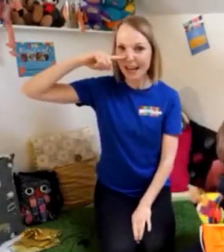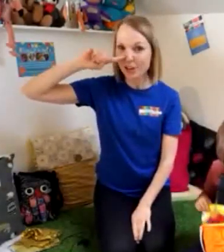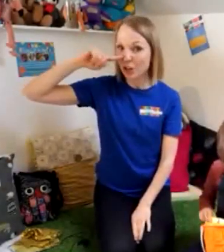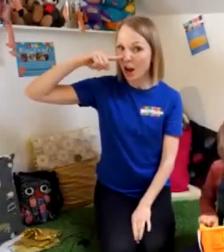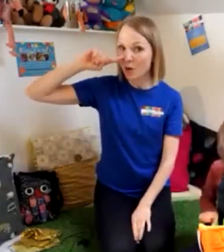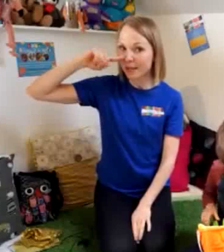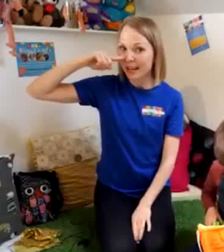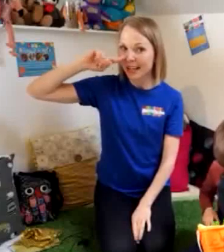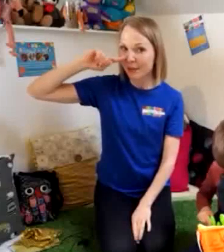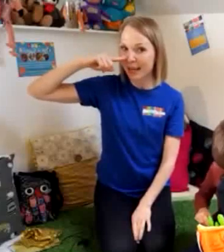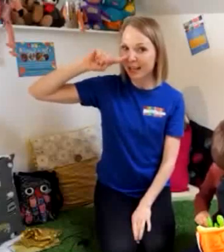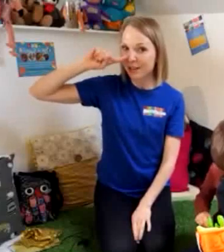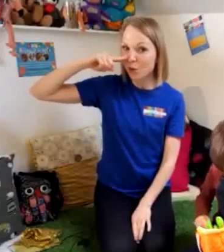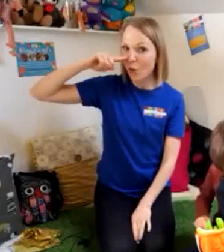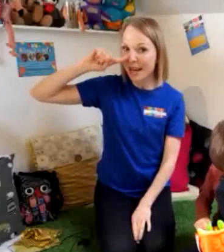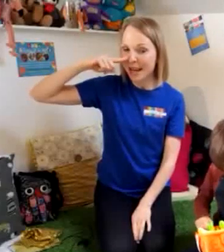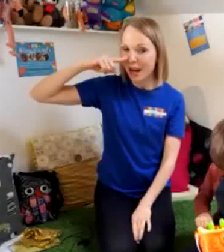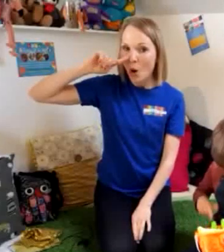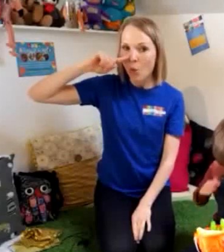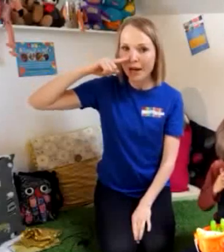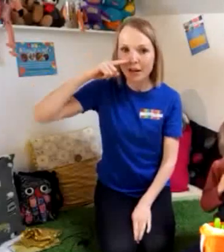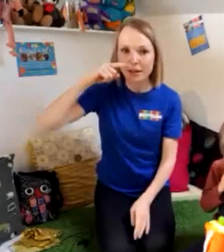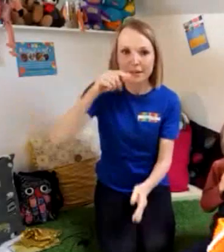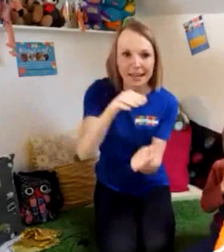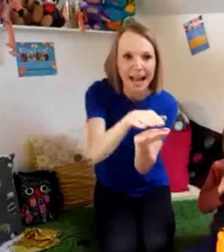your nose. Give it a little squeak. We're going to see a